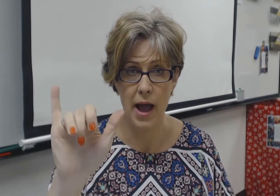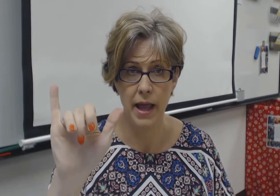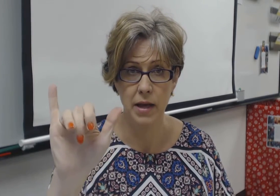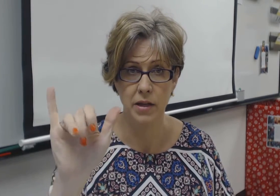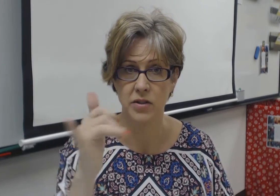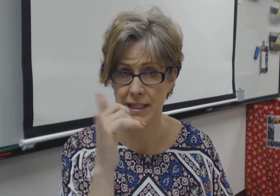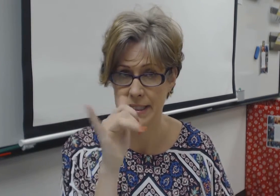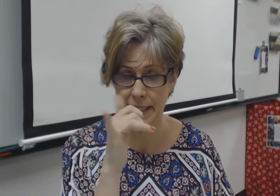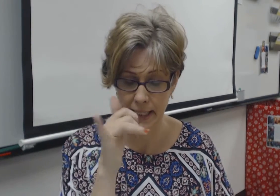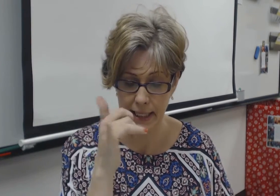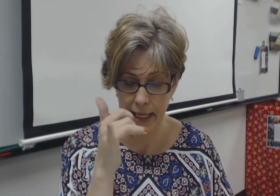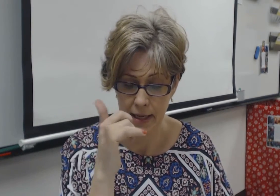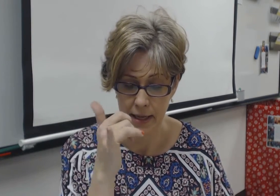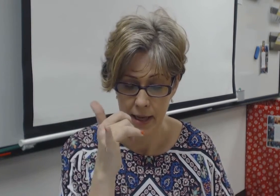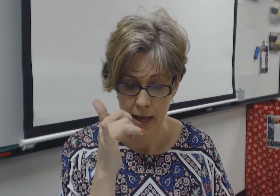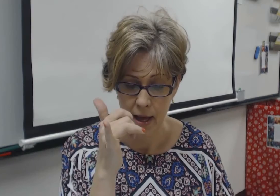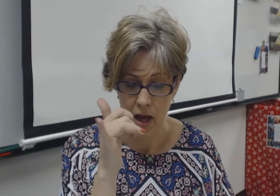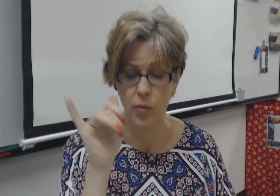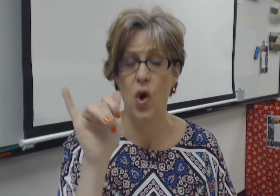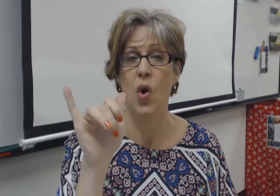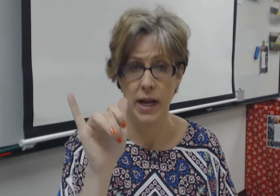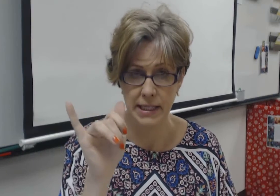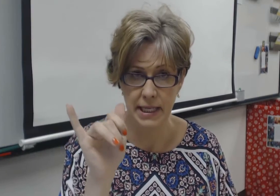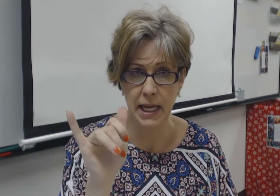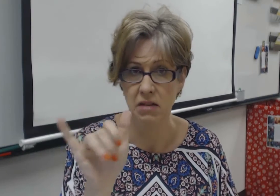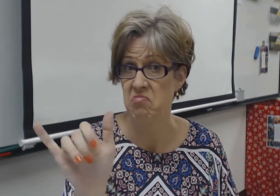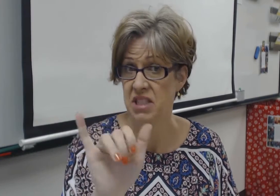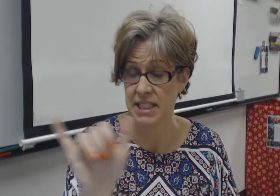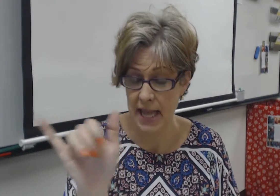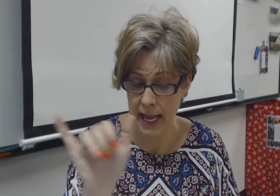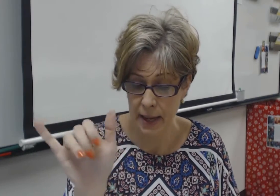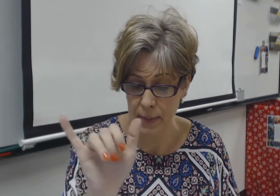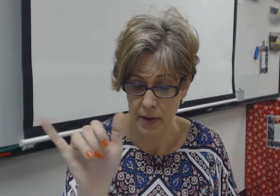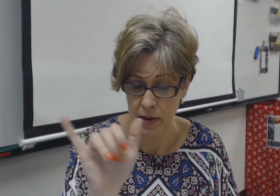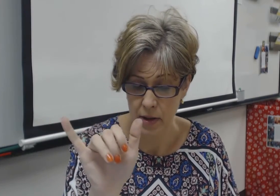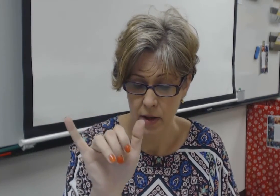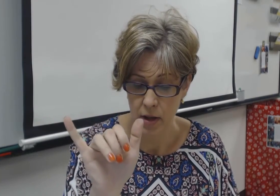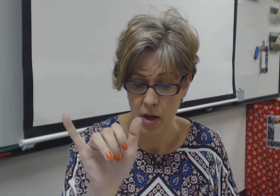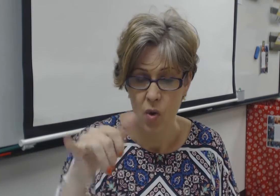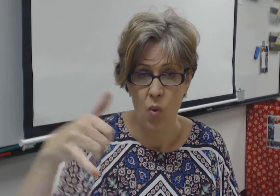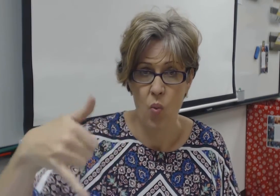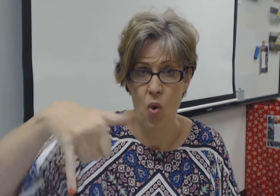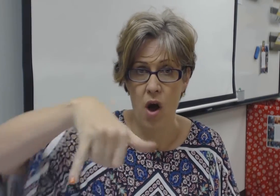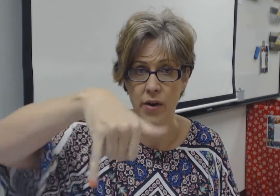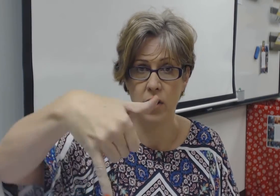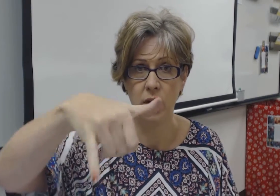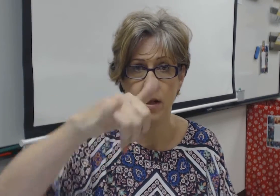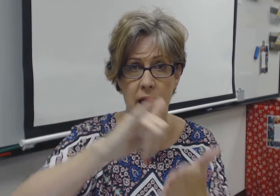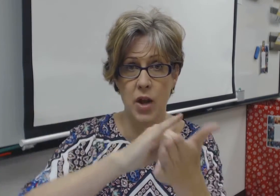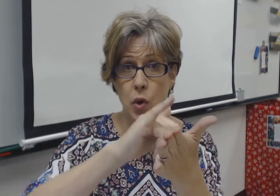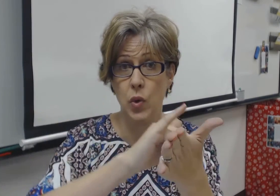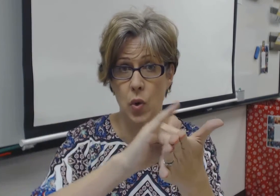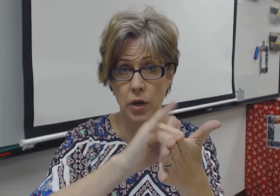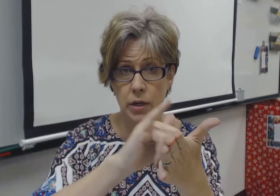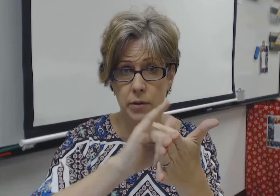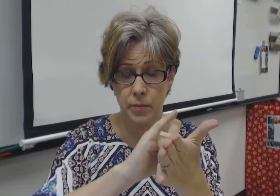Y, you'll see silly. OIC, same. Waddle and New York.